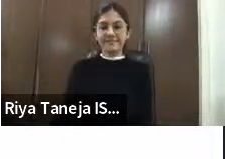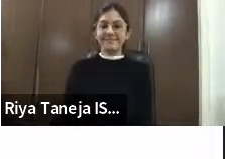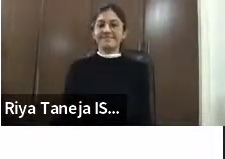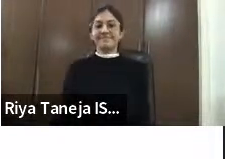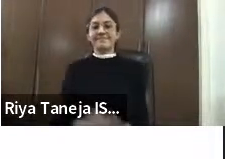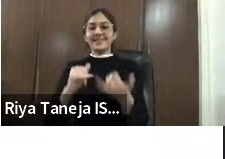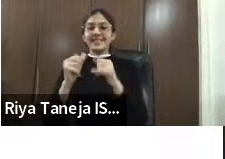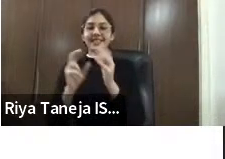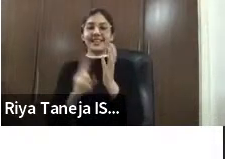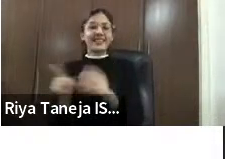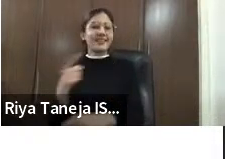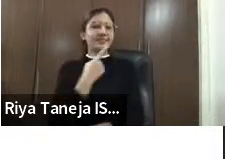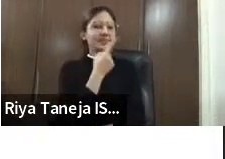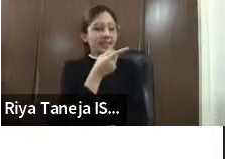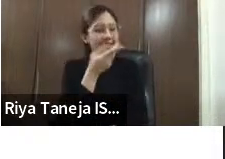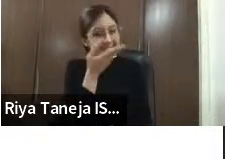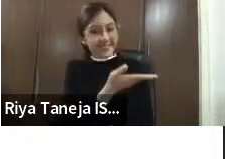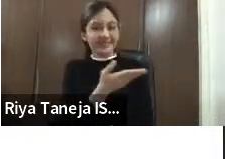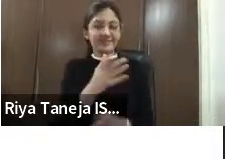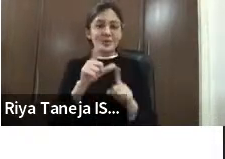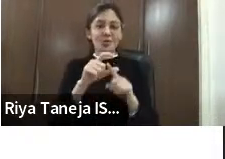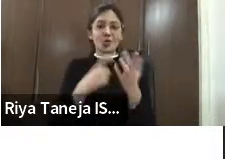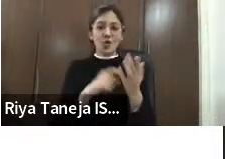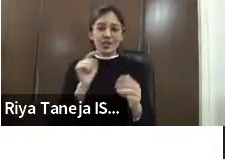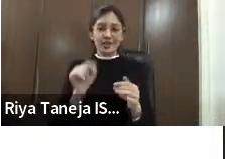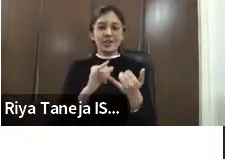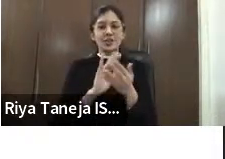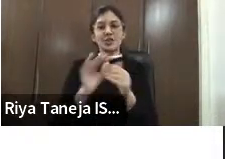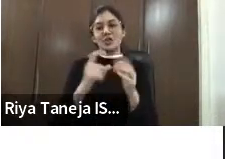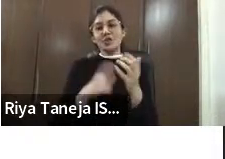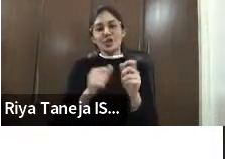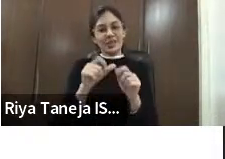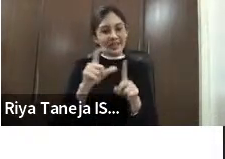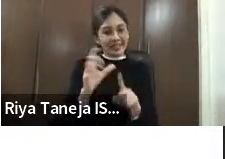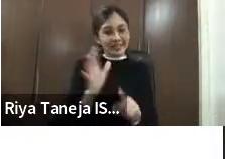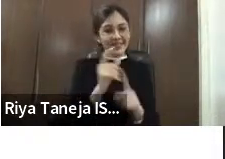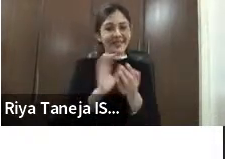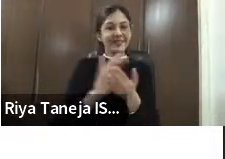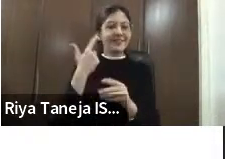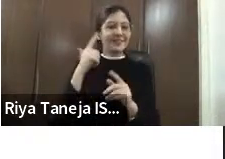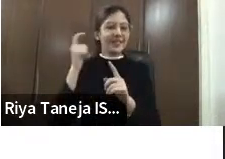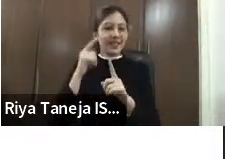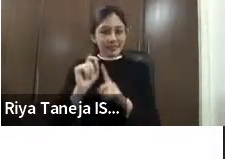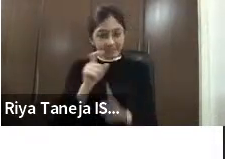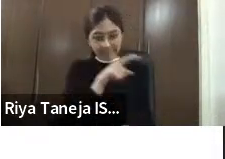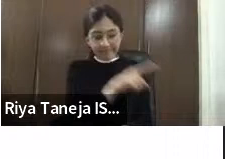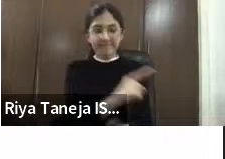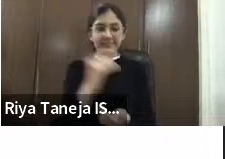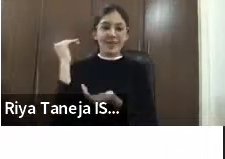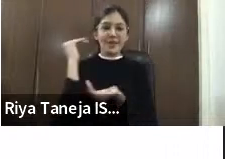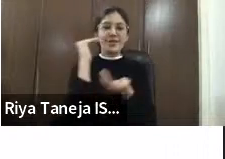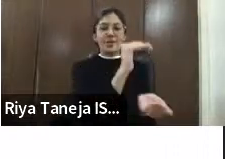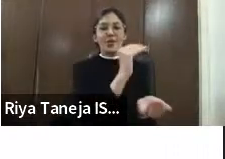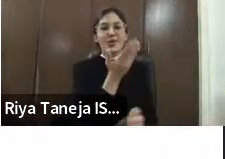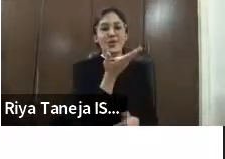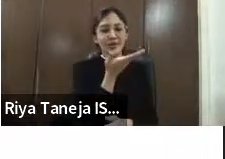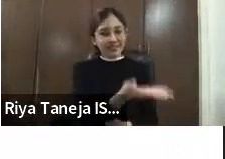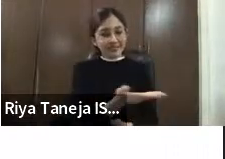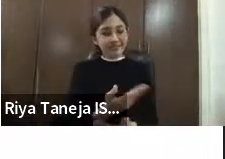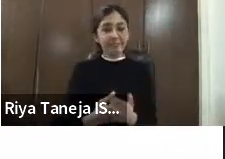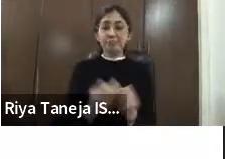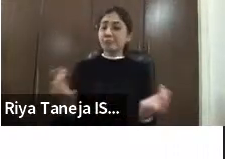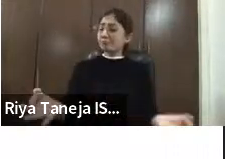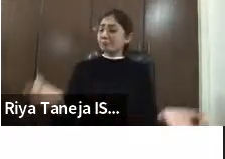That's Dr. Sharat Philip receiving this prestigious award. A great gesture on the part